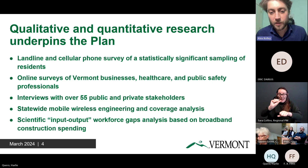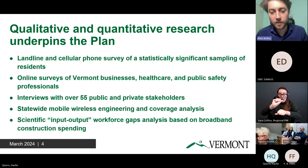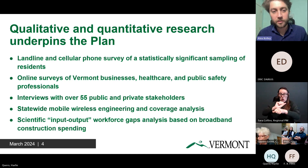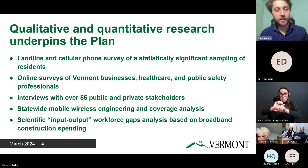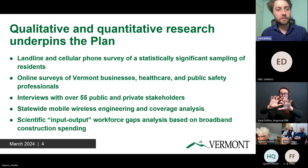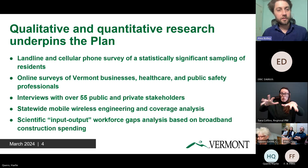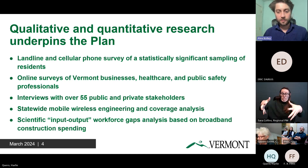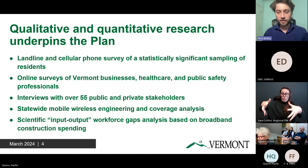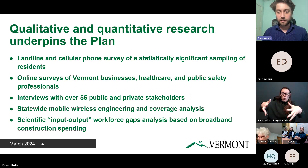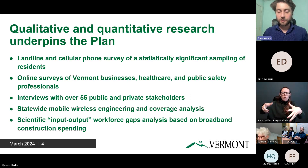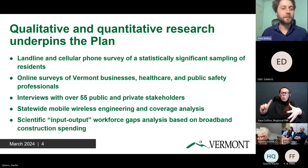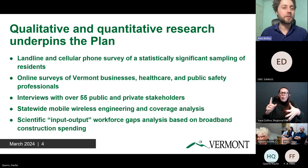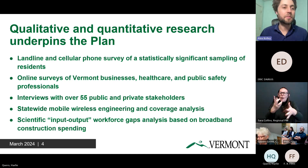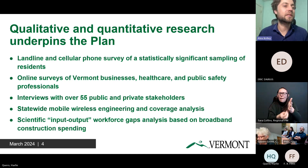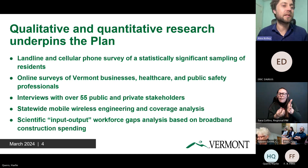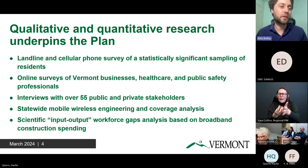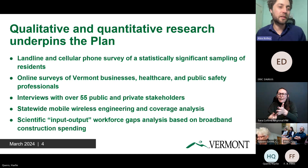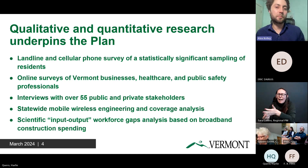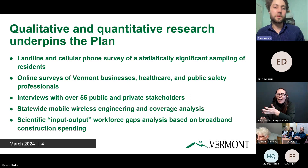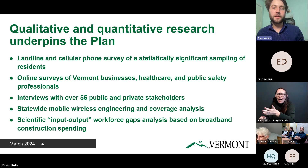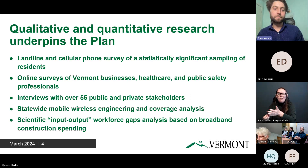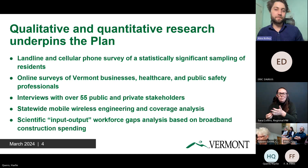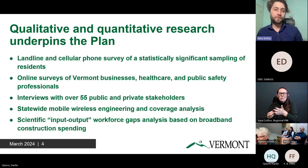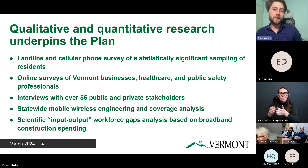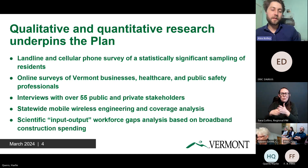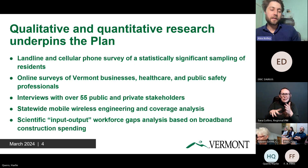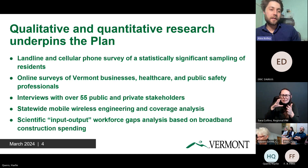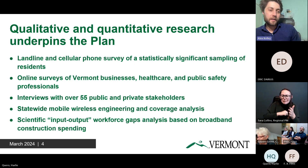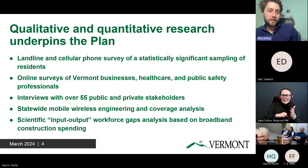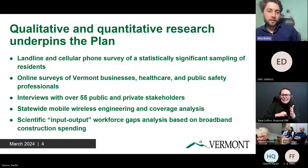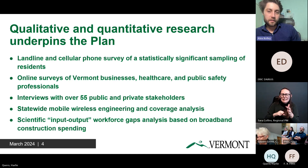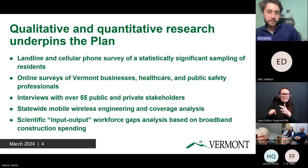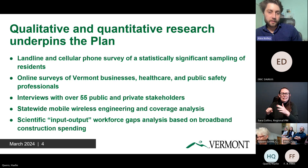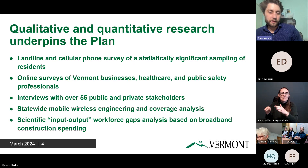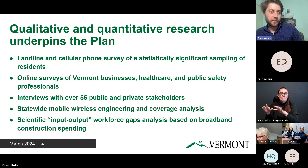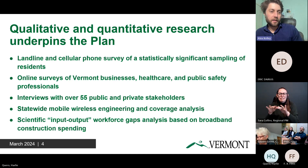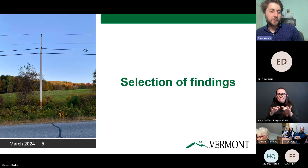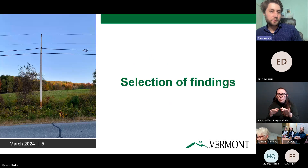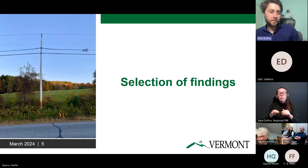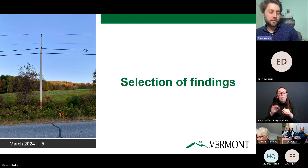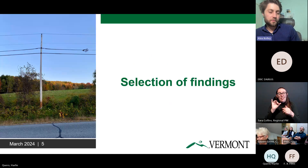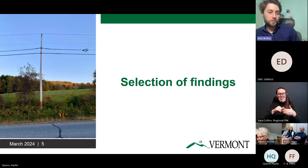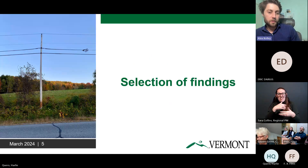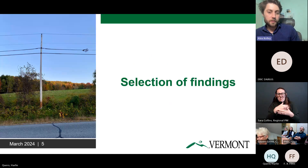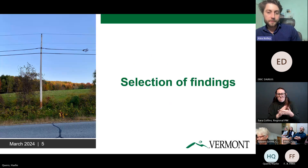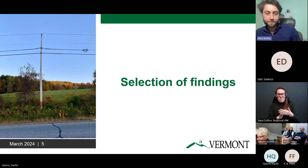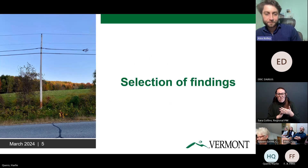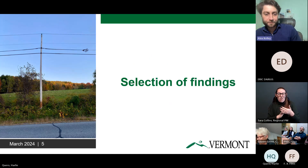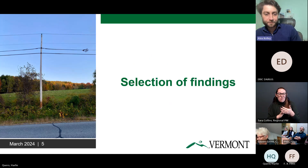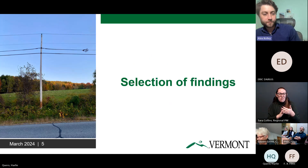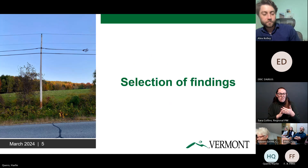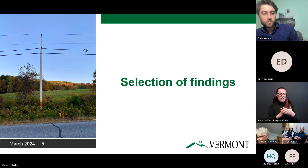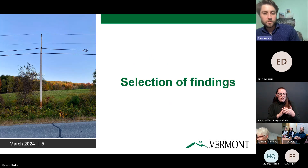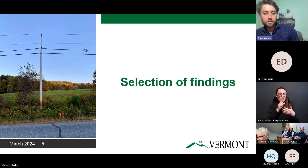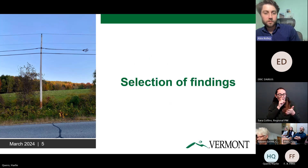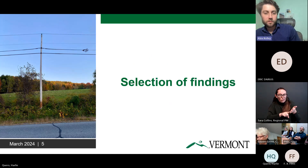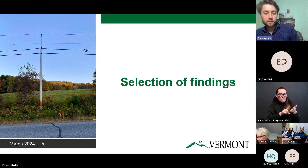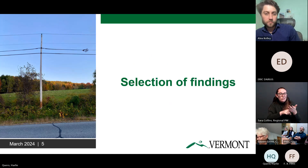spending. So again, just a selection of some of the pieces that went into the plan. Harley, you can move us forward.